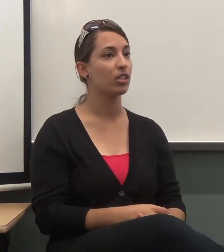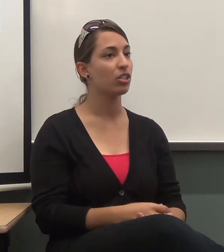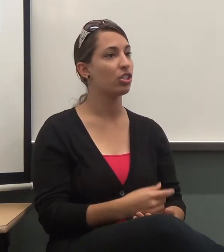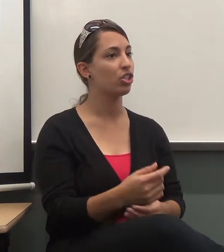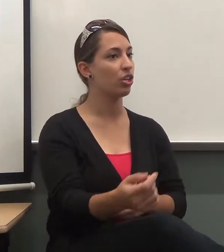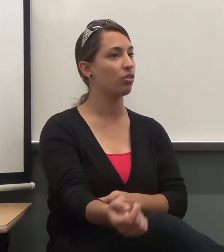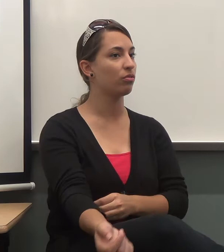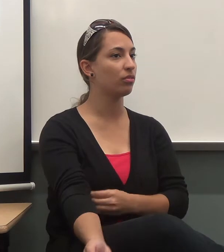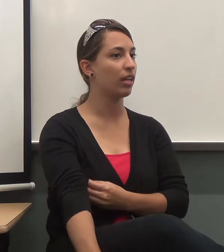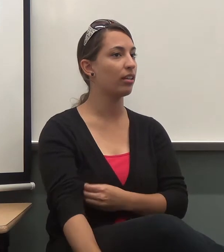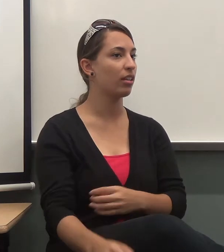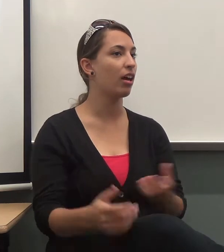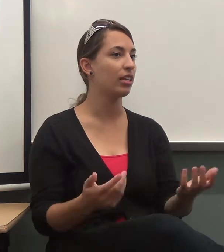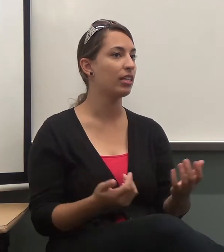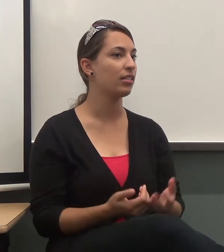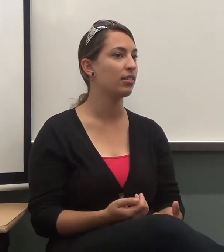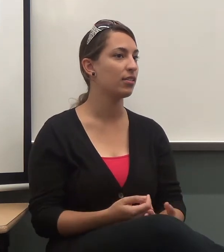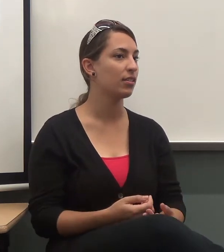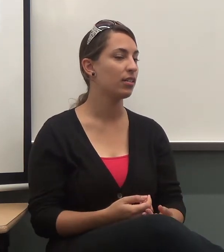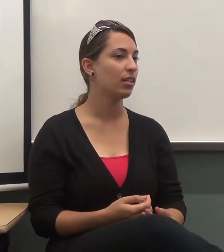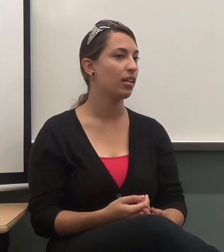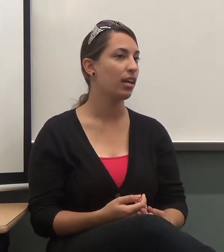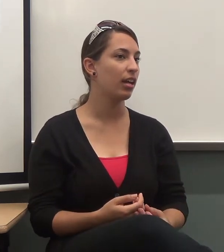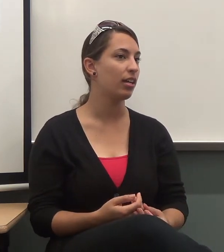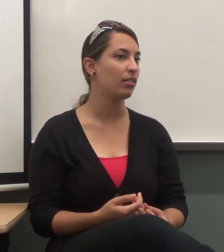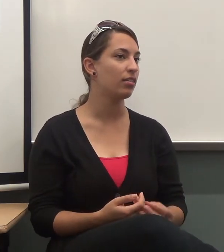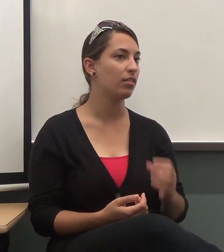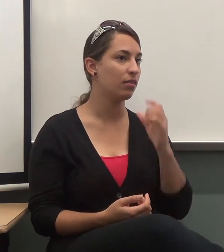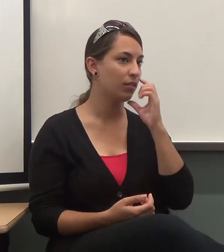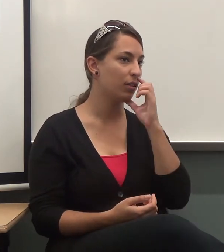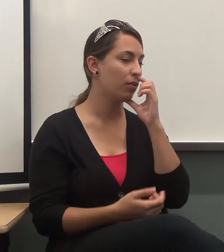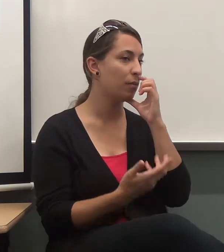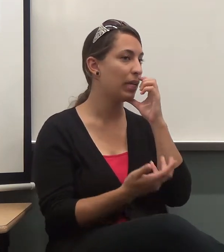To show, like, the audience and, you know, the meaning.